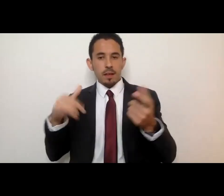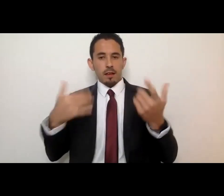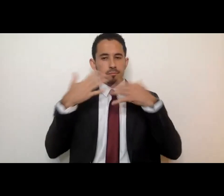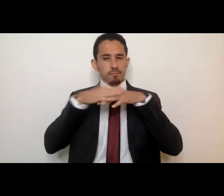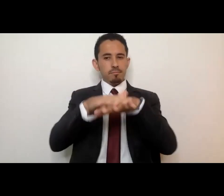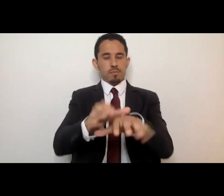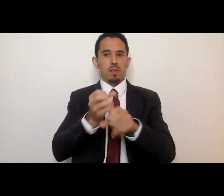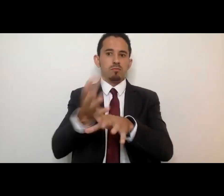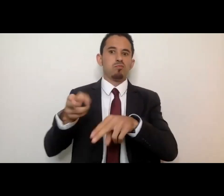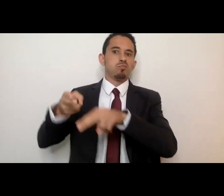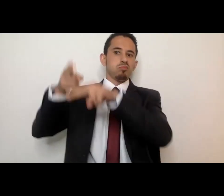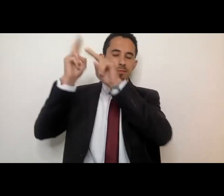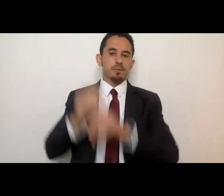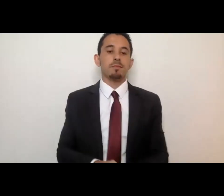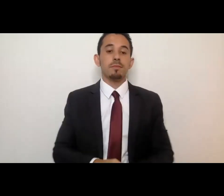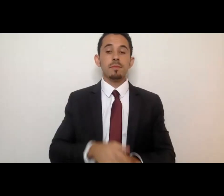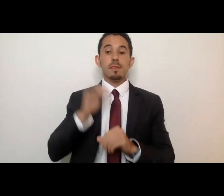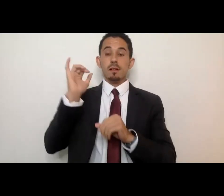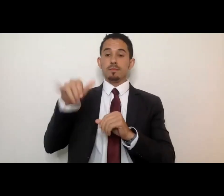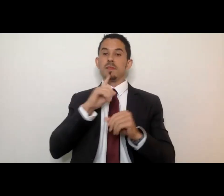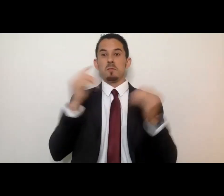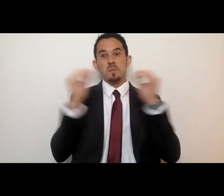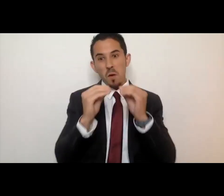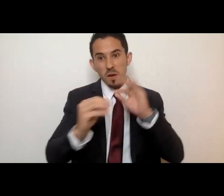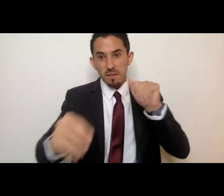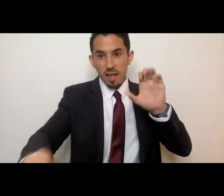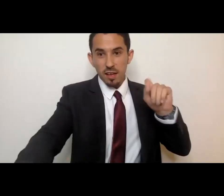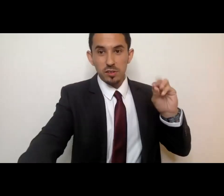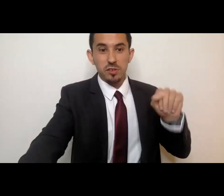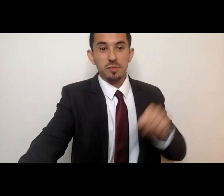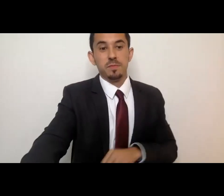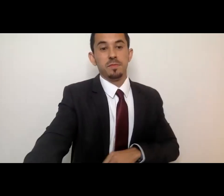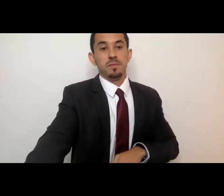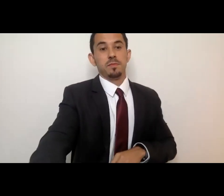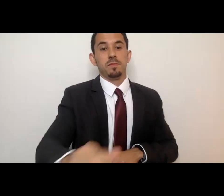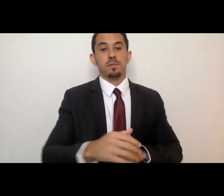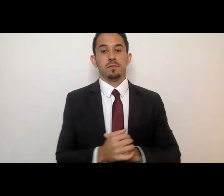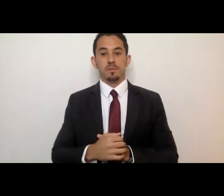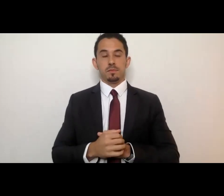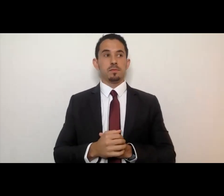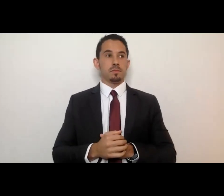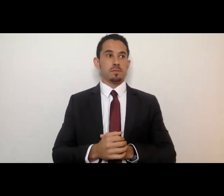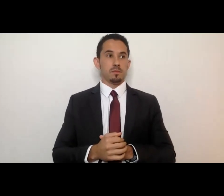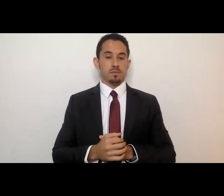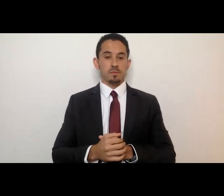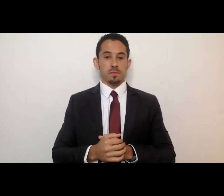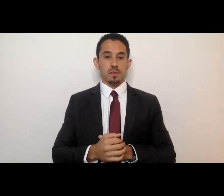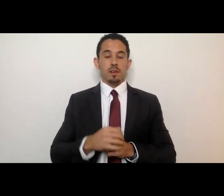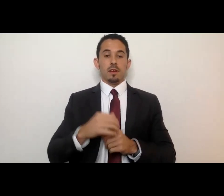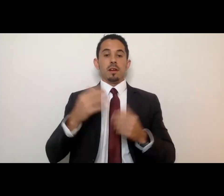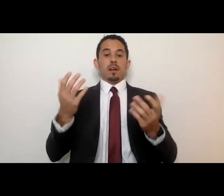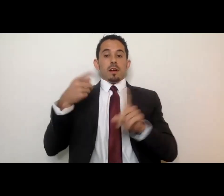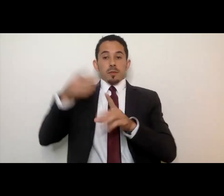So there are many different ticks and many different niches for them, but we are seeing the incidence of these diseases increase. Here are a number of